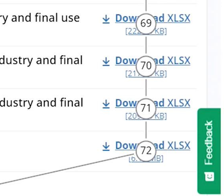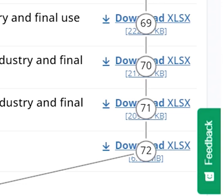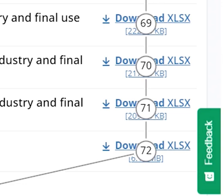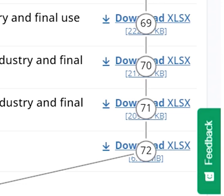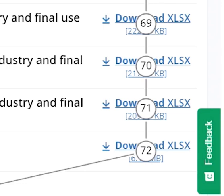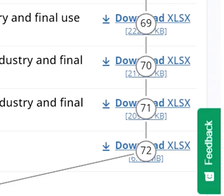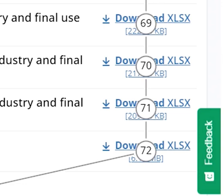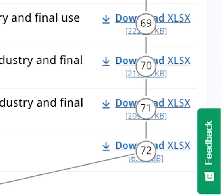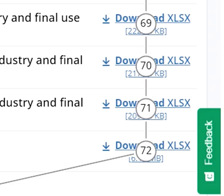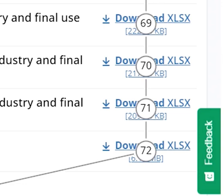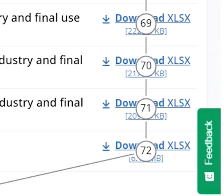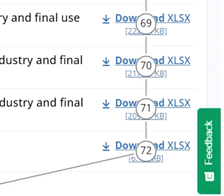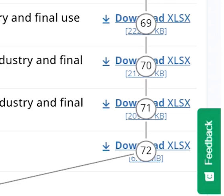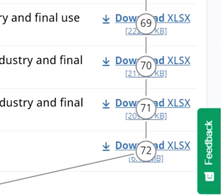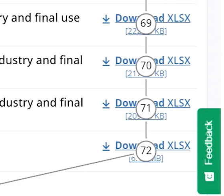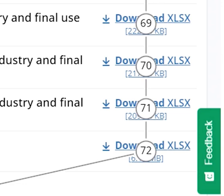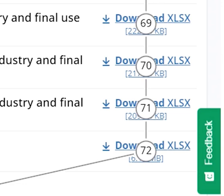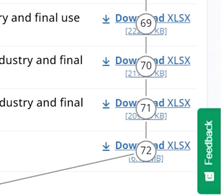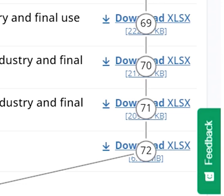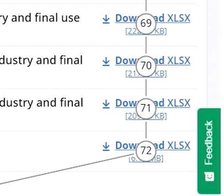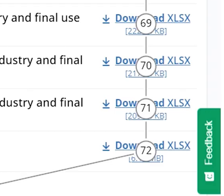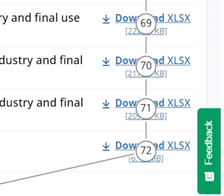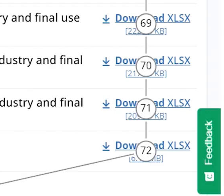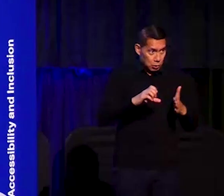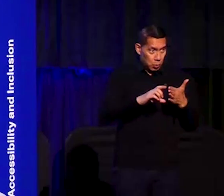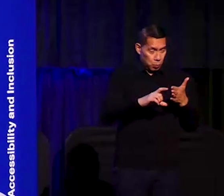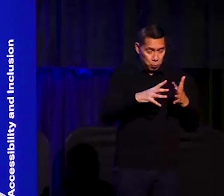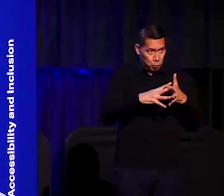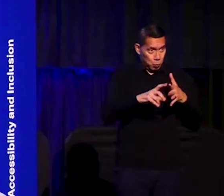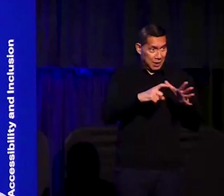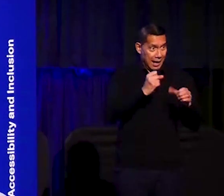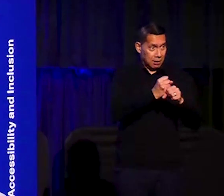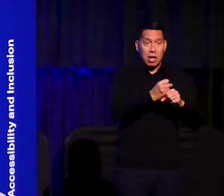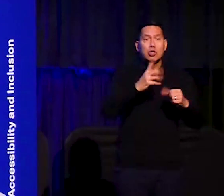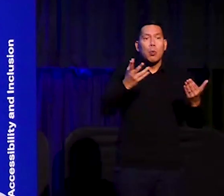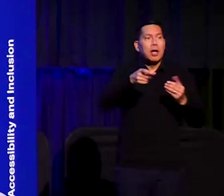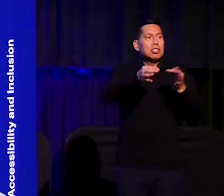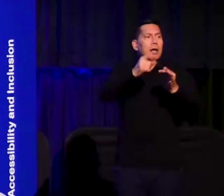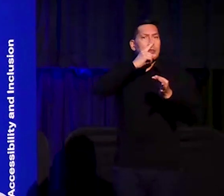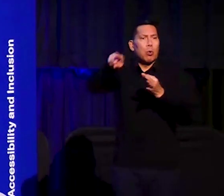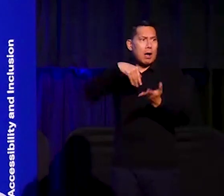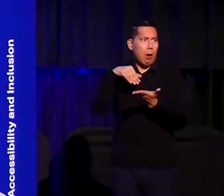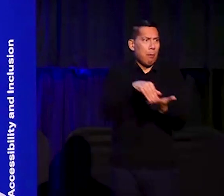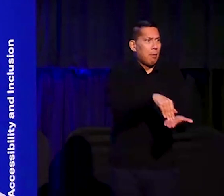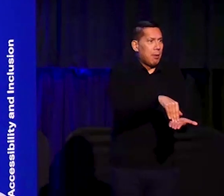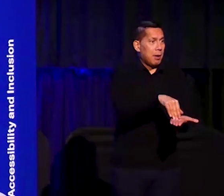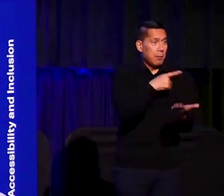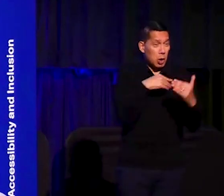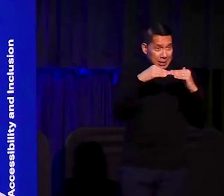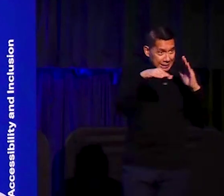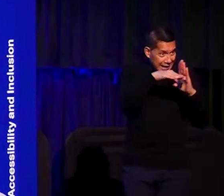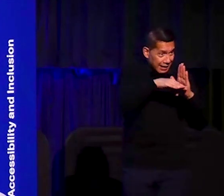WCAG standards. And this is where designers come in handy. Because this is not a standards problem or